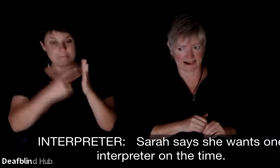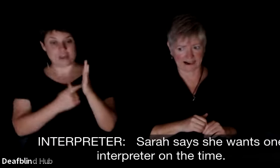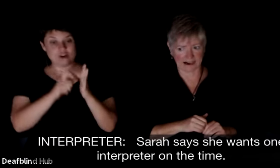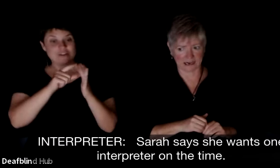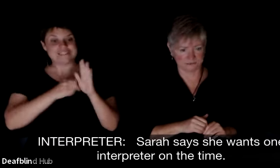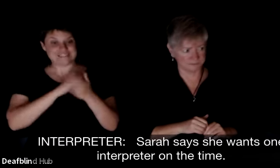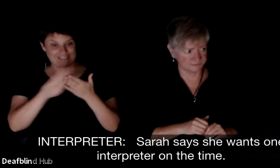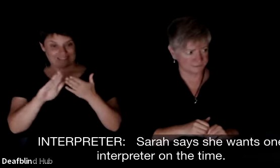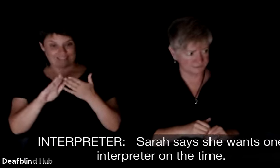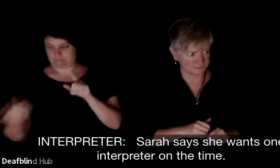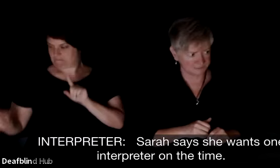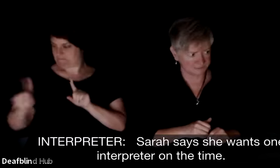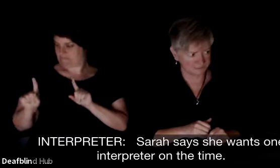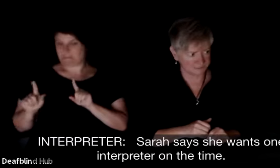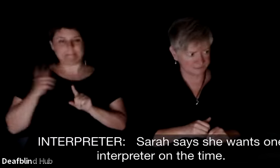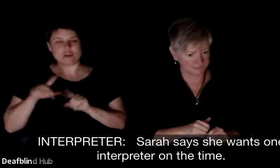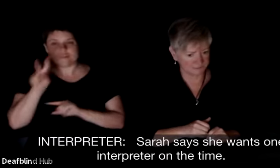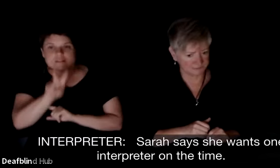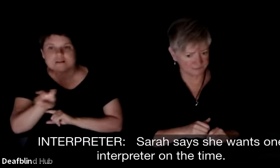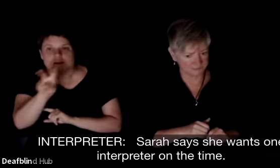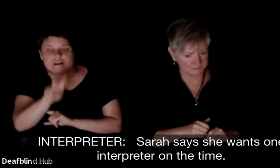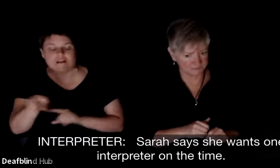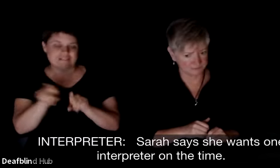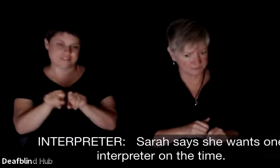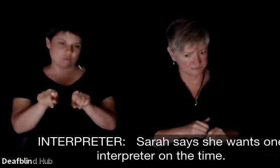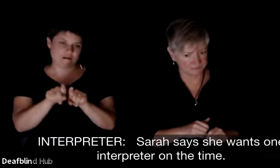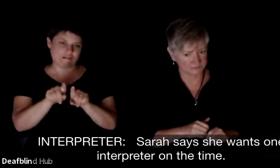reading. It's complicated. Okay.